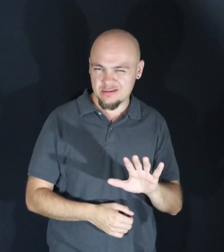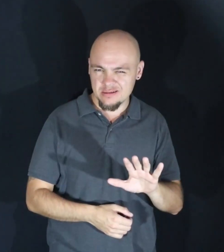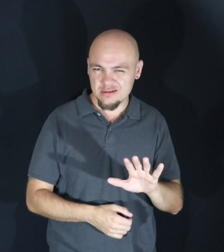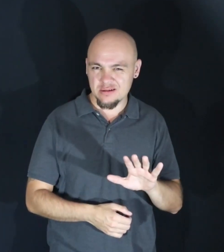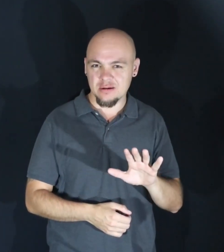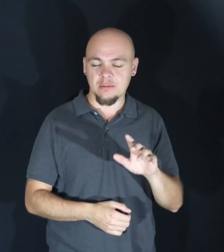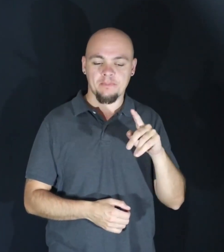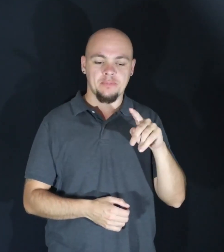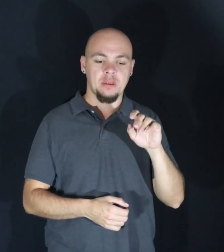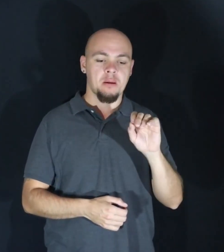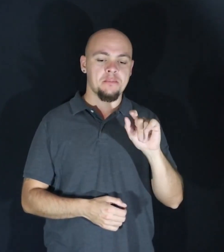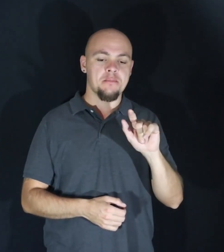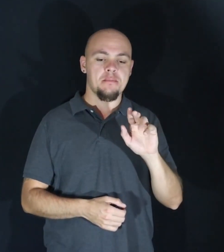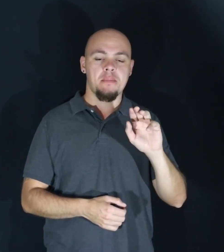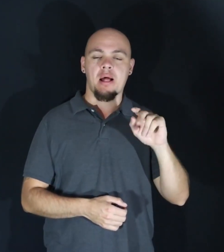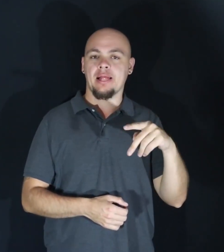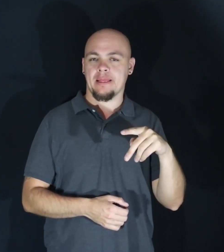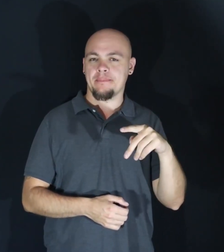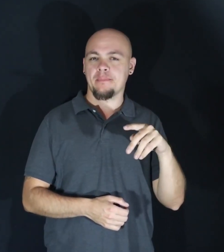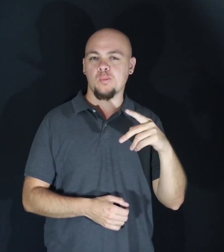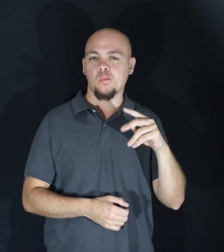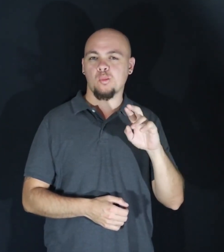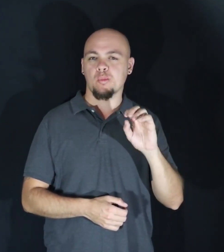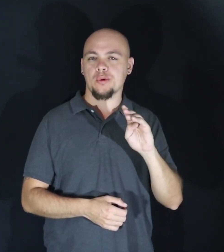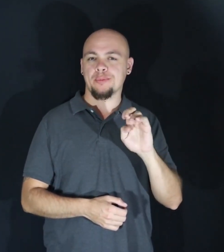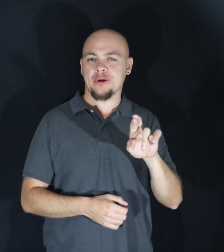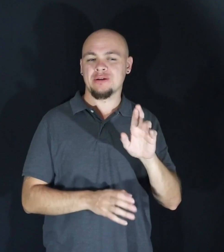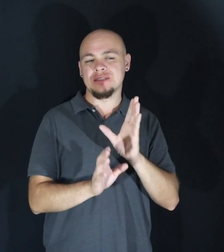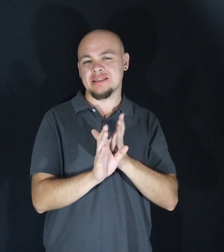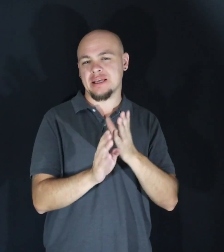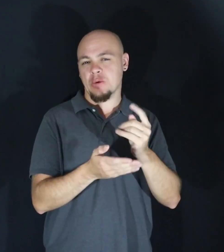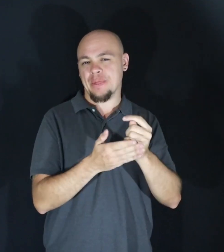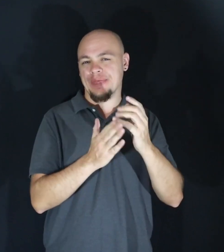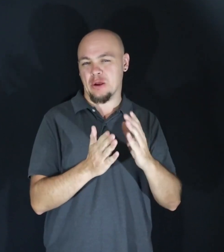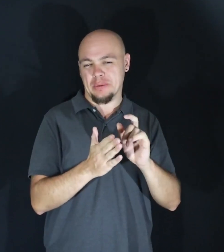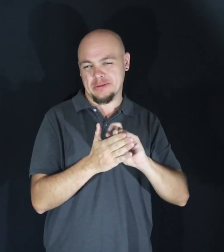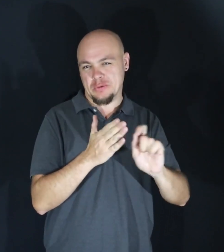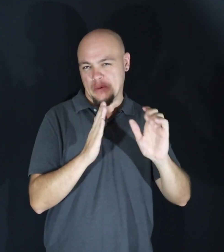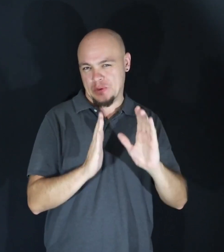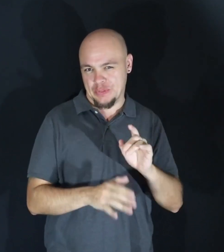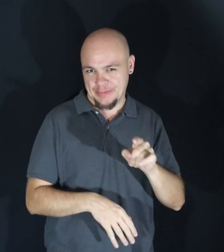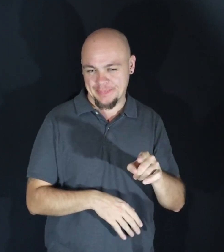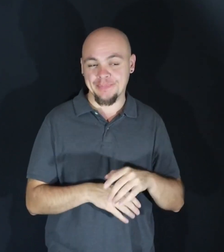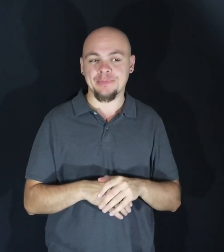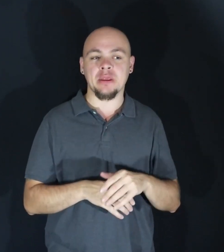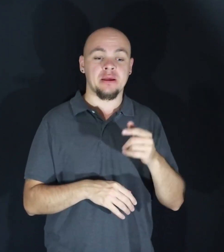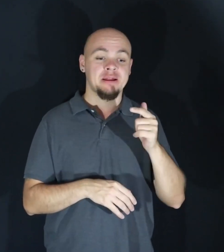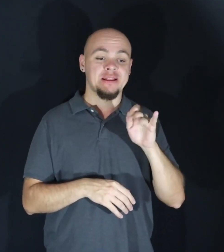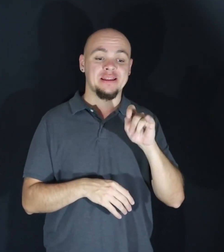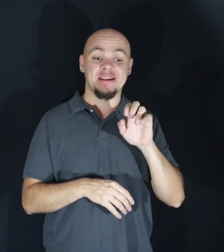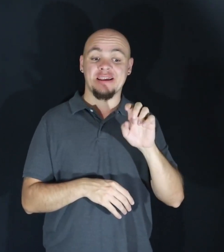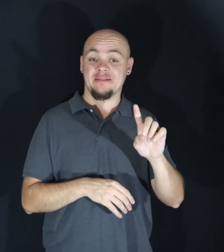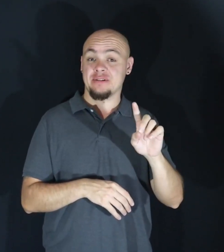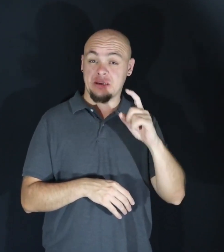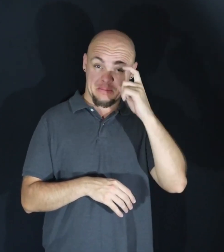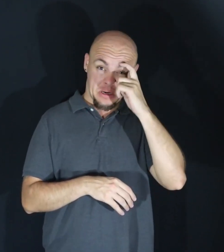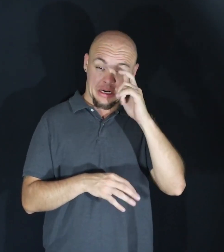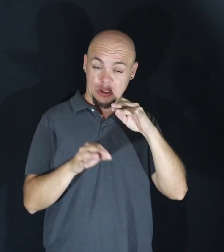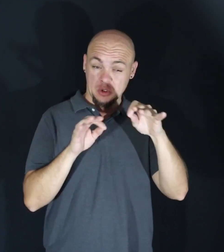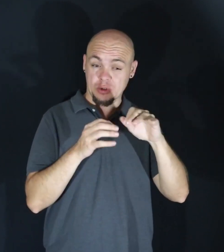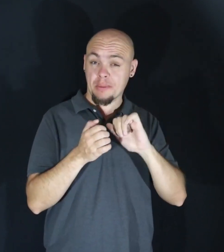Paula Prober, a psychotherapist and author, describes one type of gifted mind as similar to